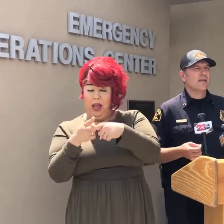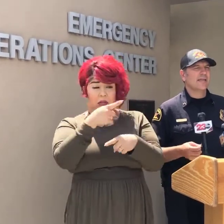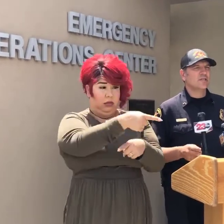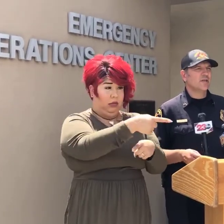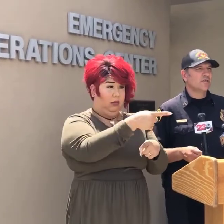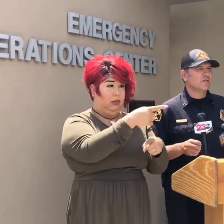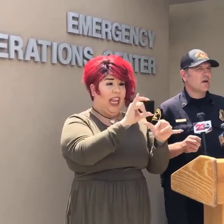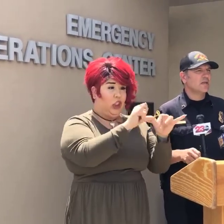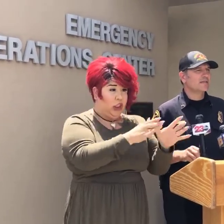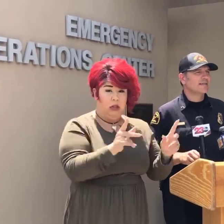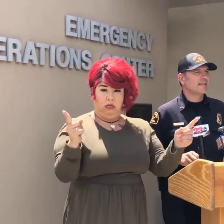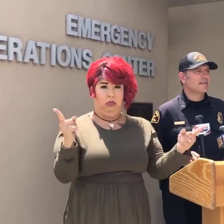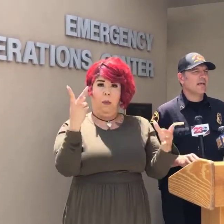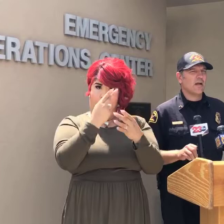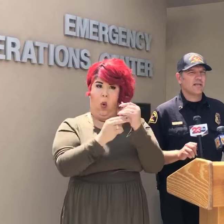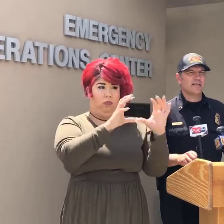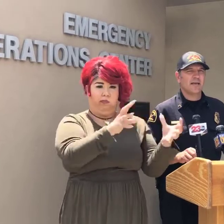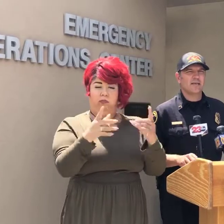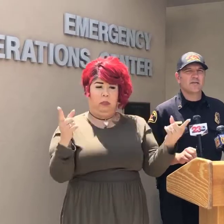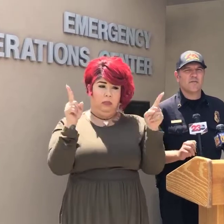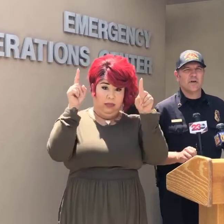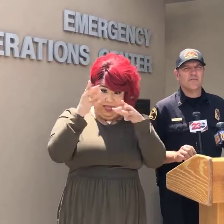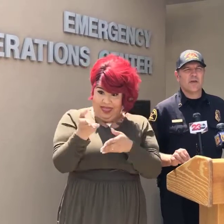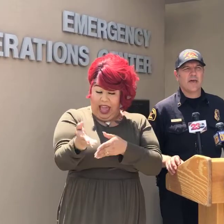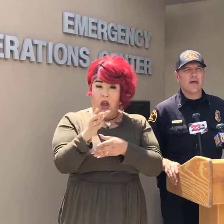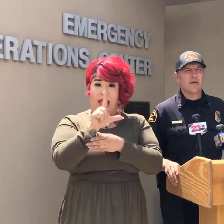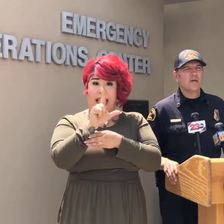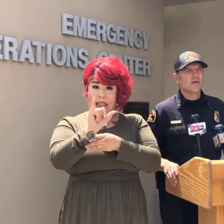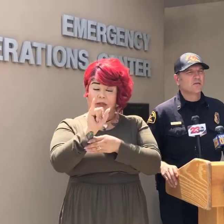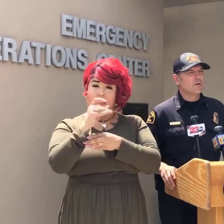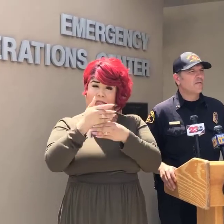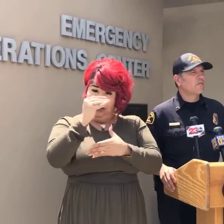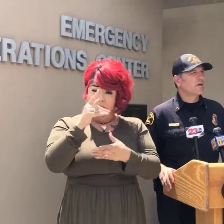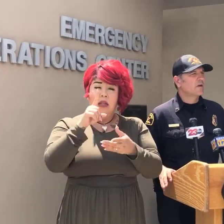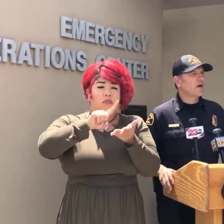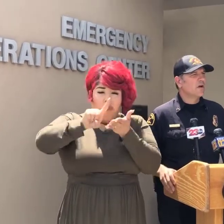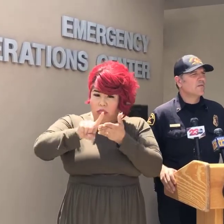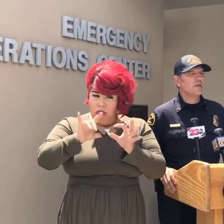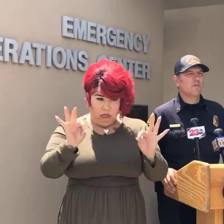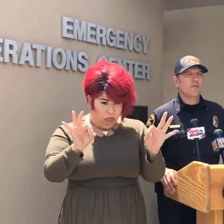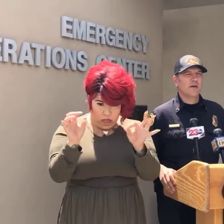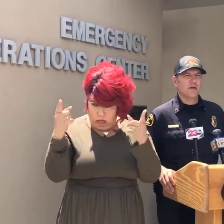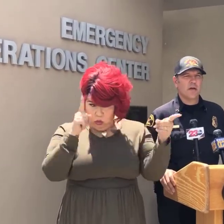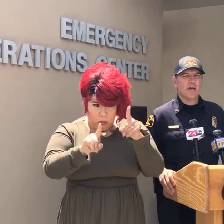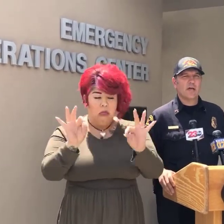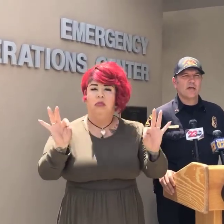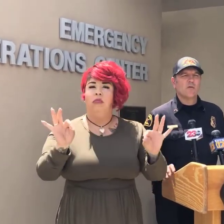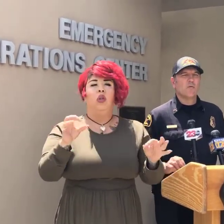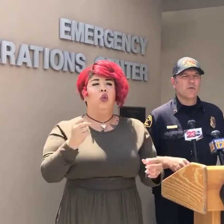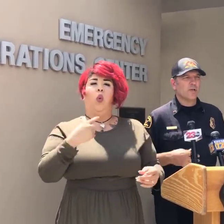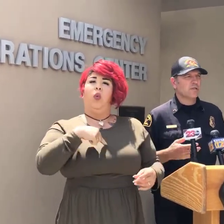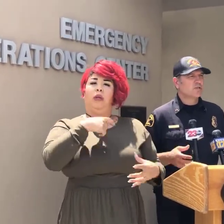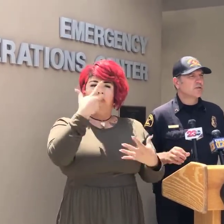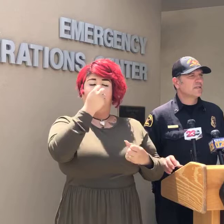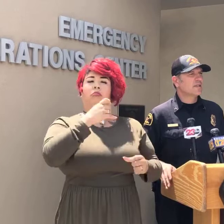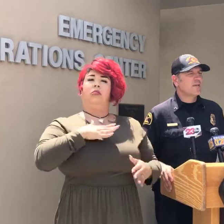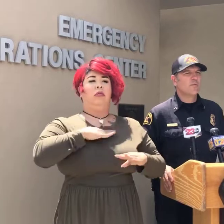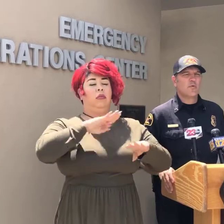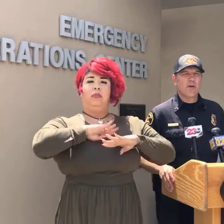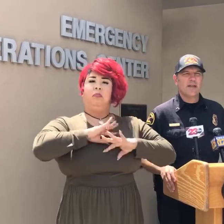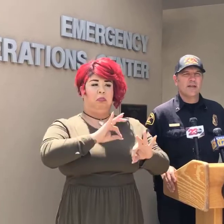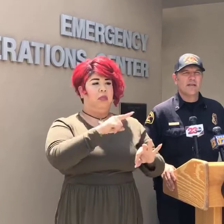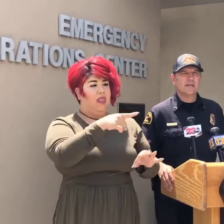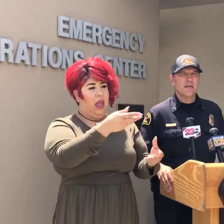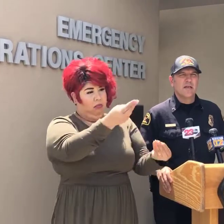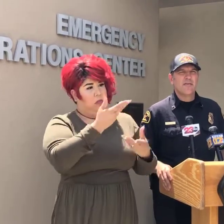they also had engineers on scene and on site to verify that. So we feel very confident with their with the reassurance that they